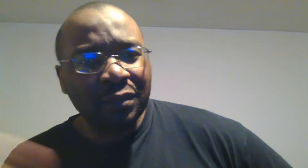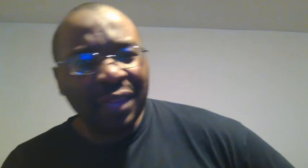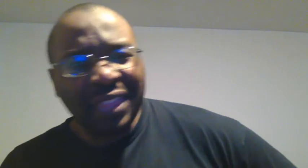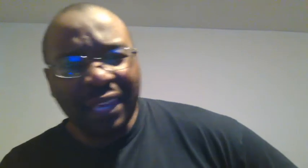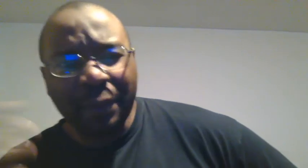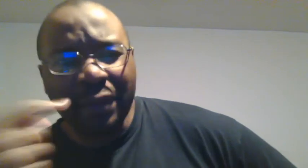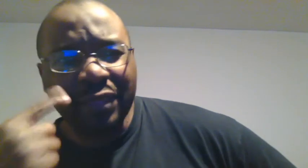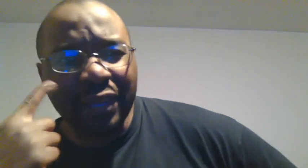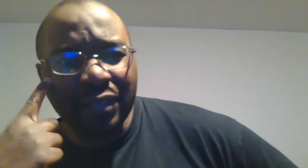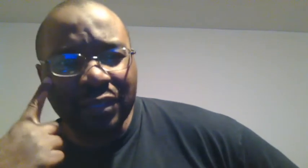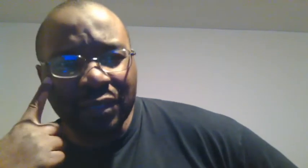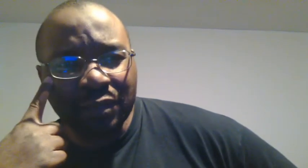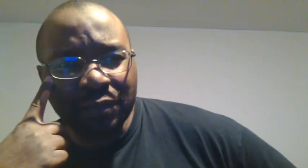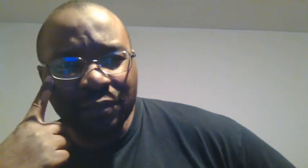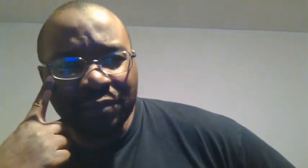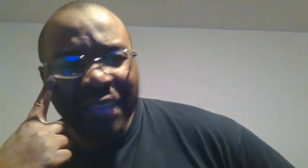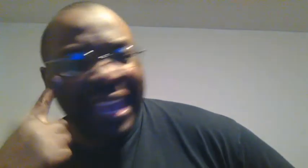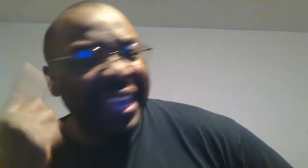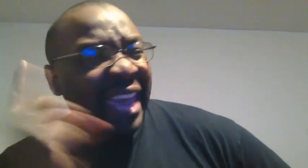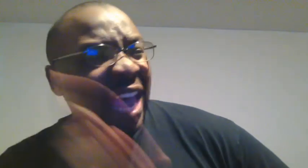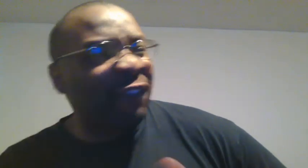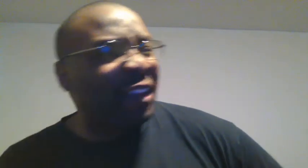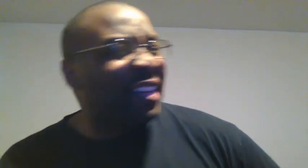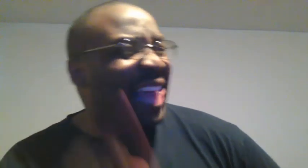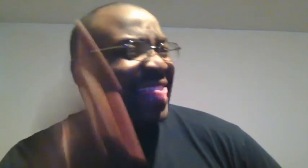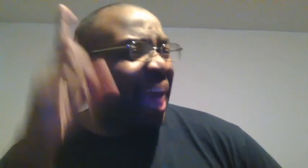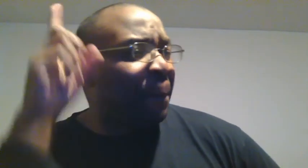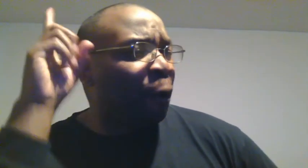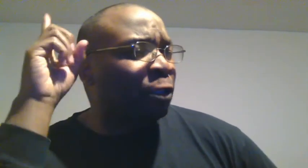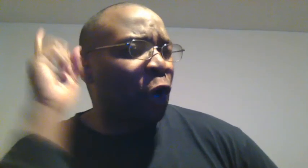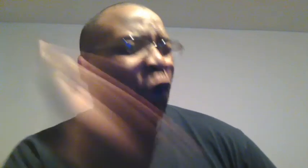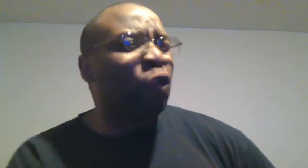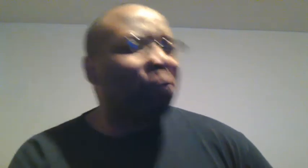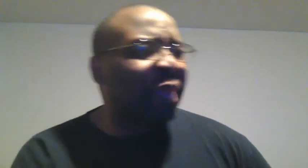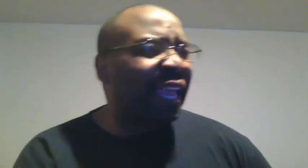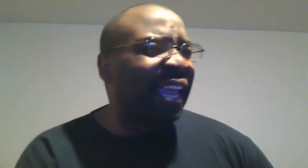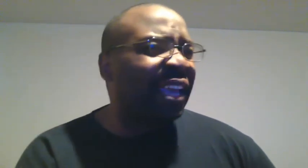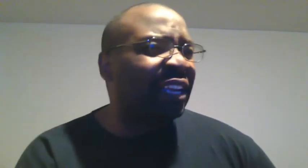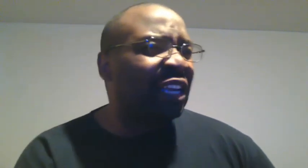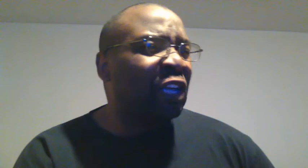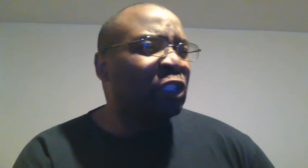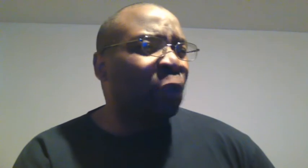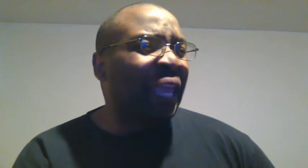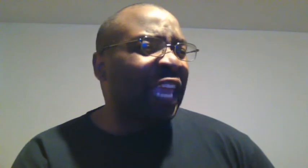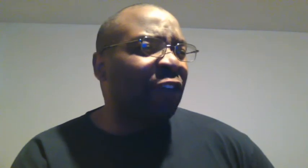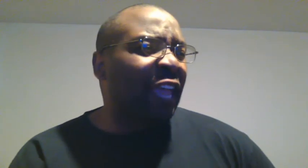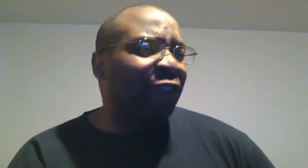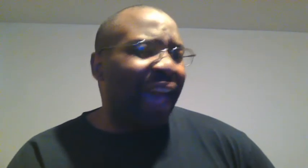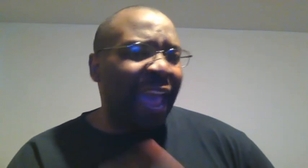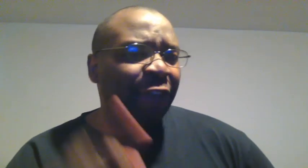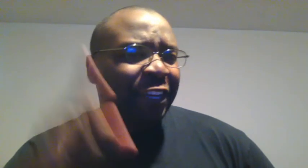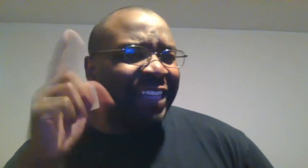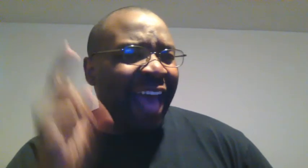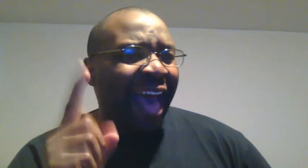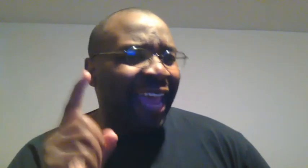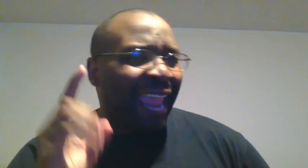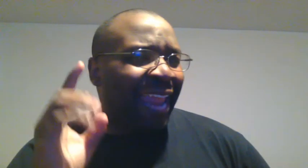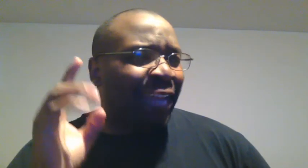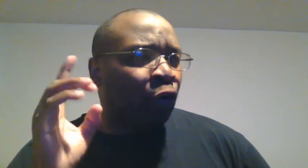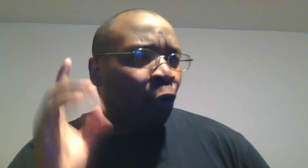Think about that. Kevin, that person hurt me. So even if I have to die and go to